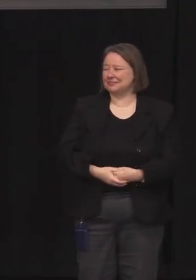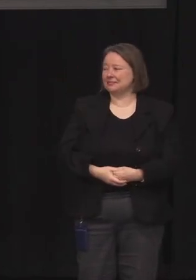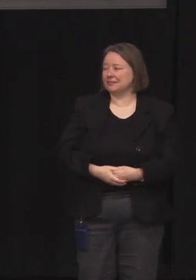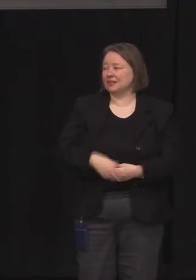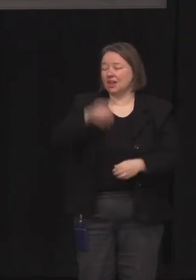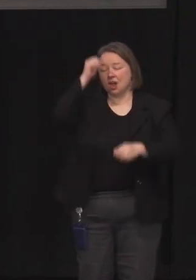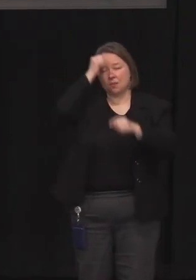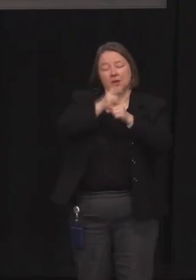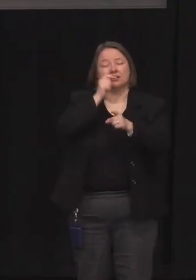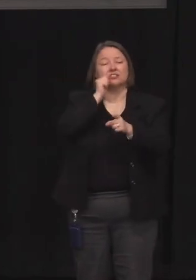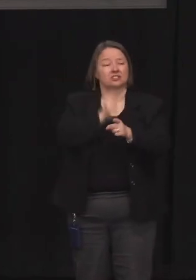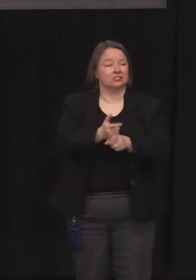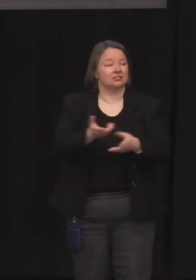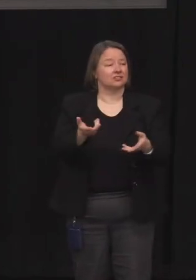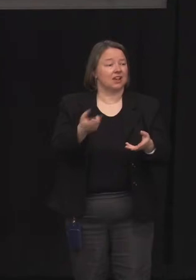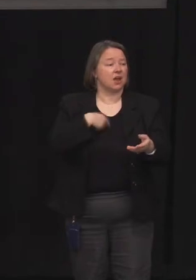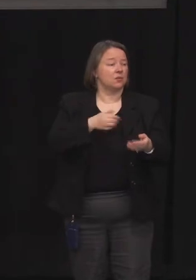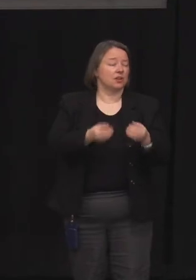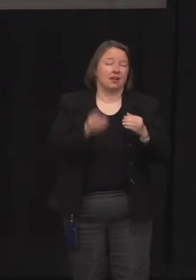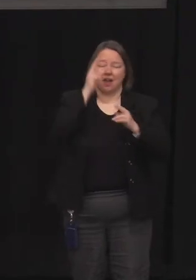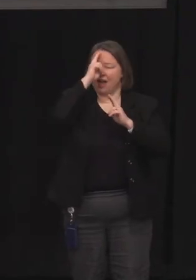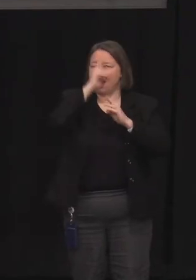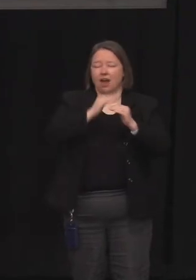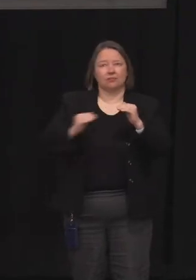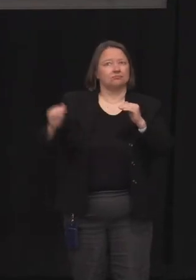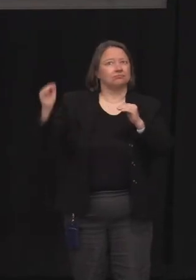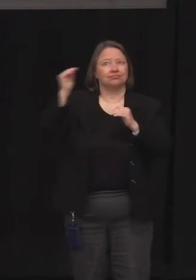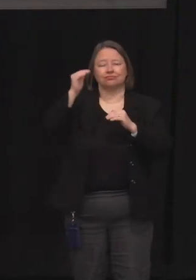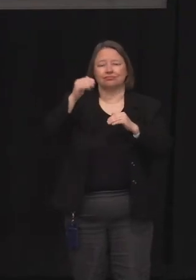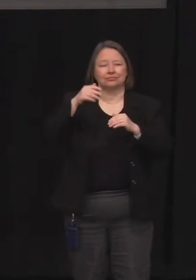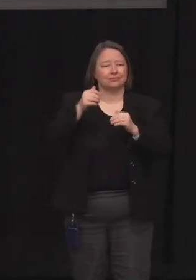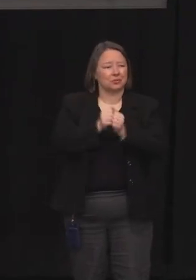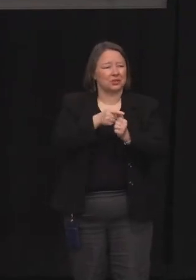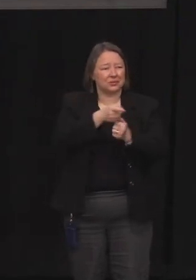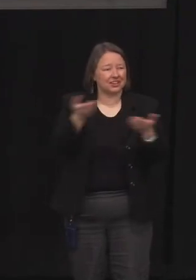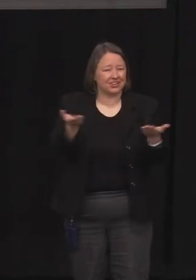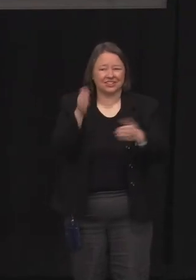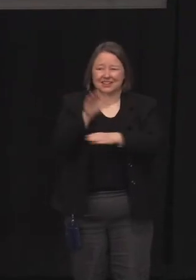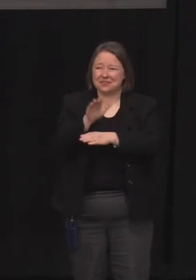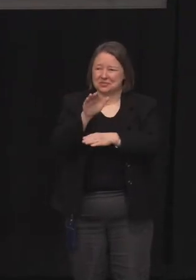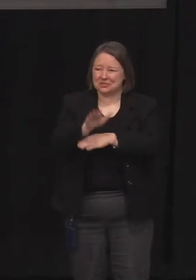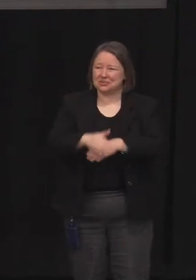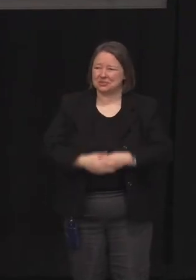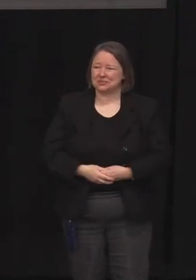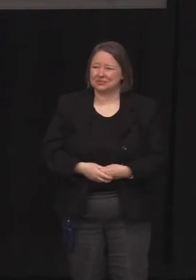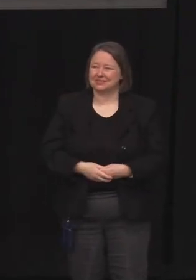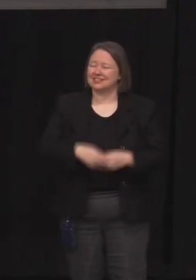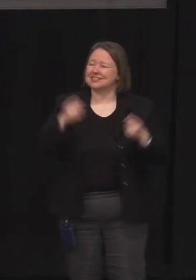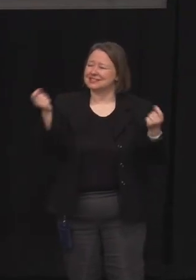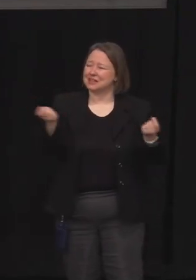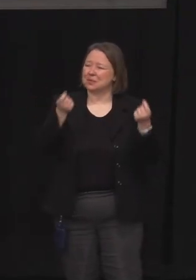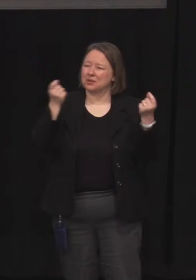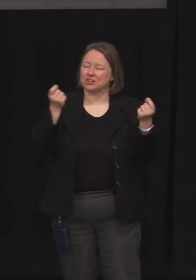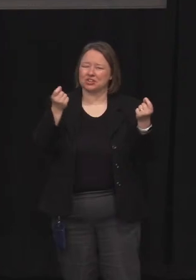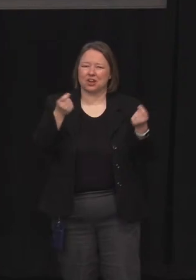My brothers and sisters, I'm more than honored to be here with you on this afternoon in celebration of the Reverend